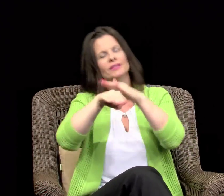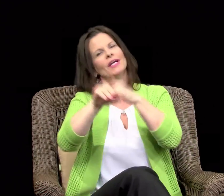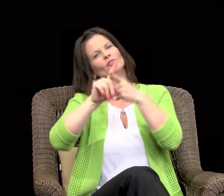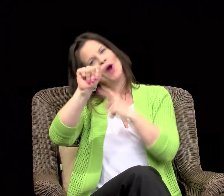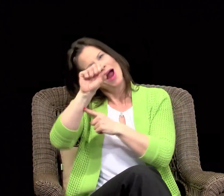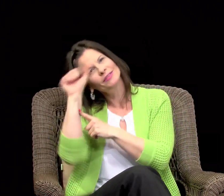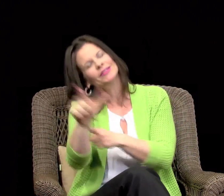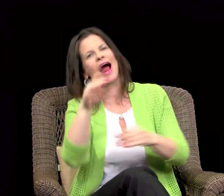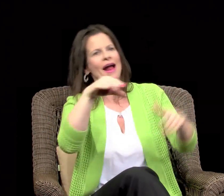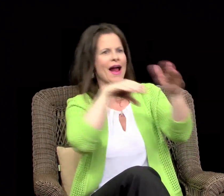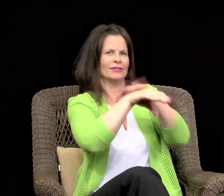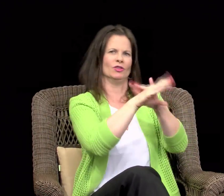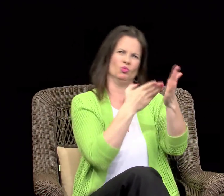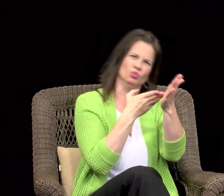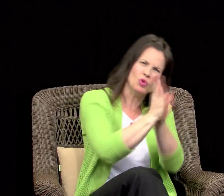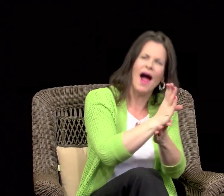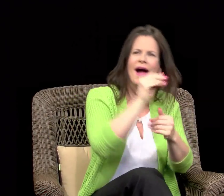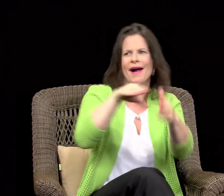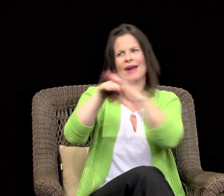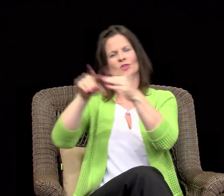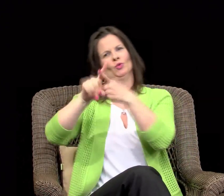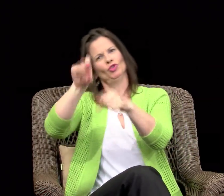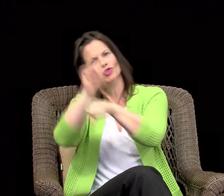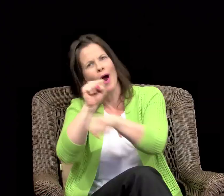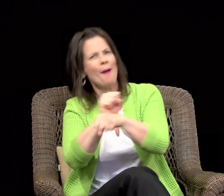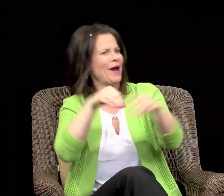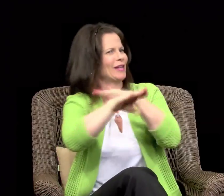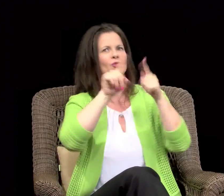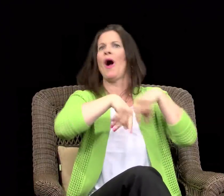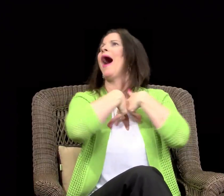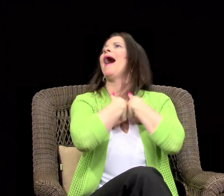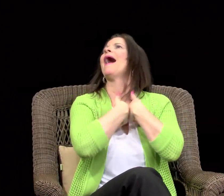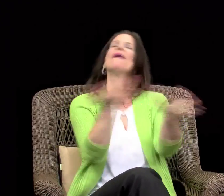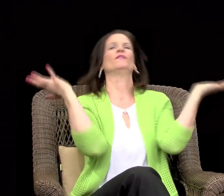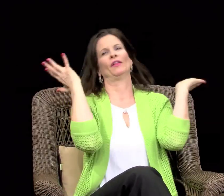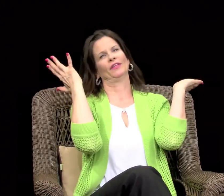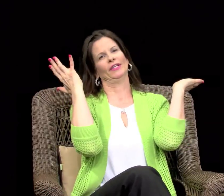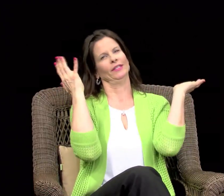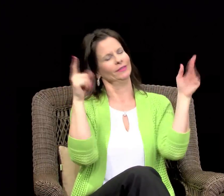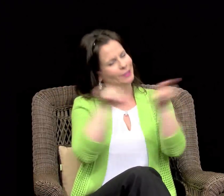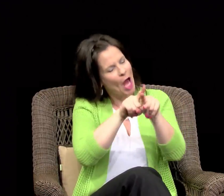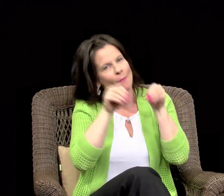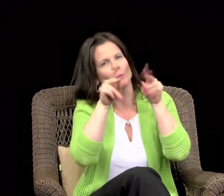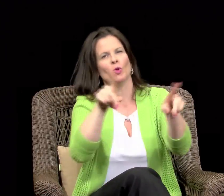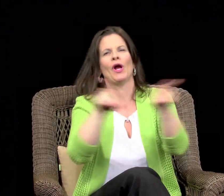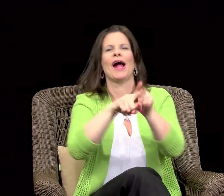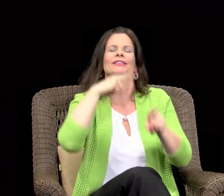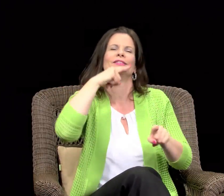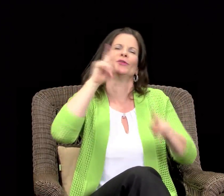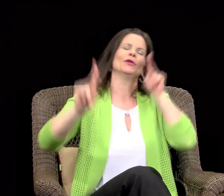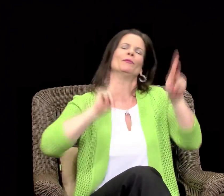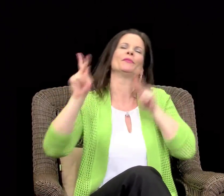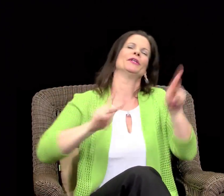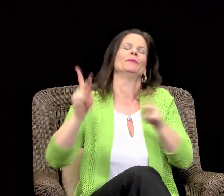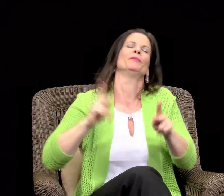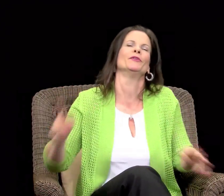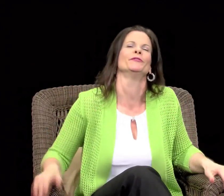We should have full access to ASL and full access to our rights and full access to a job and whatever else we do. It's an